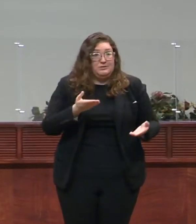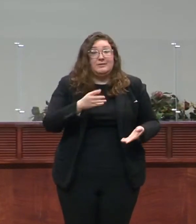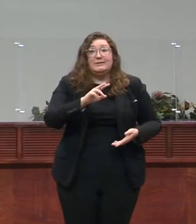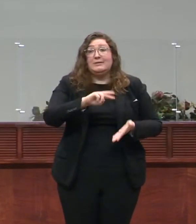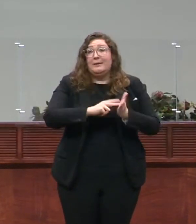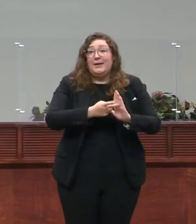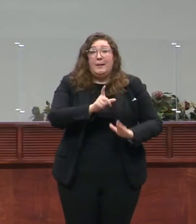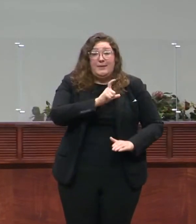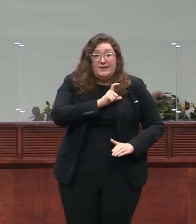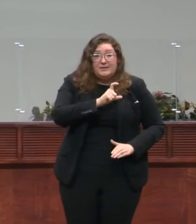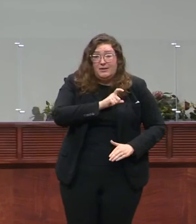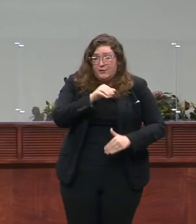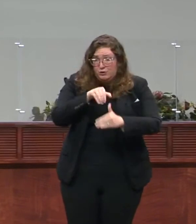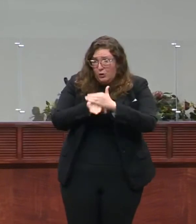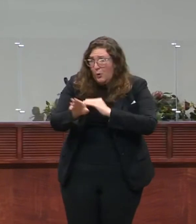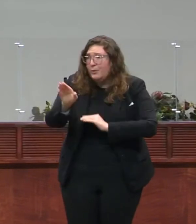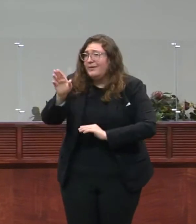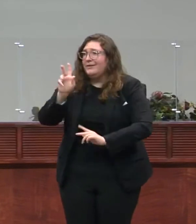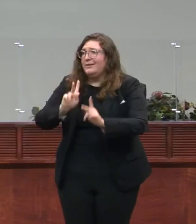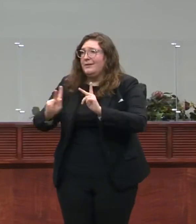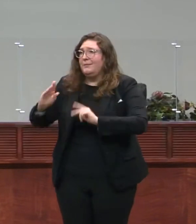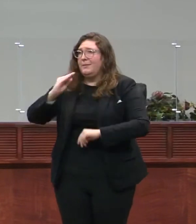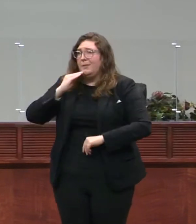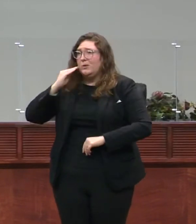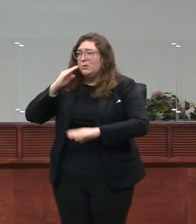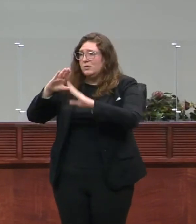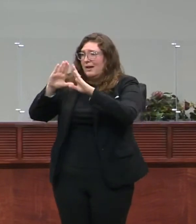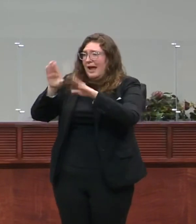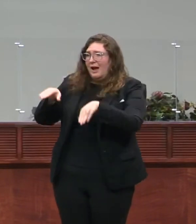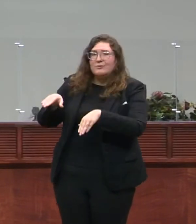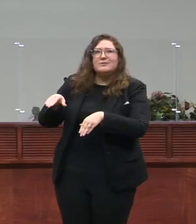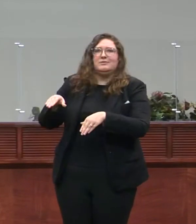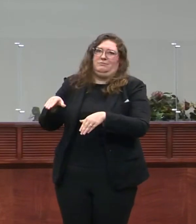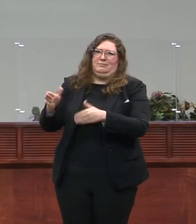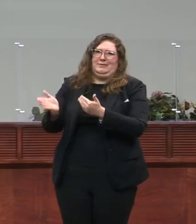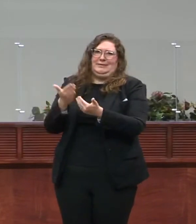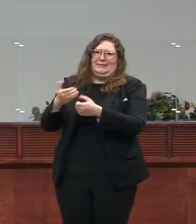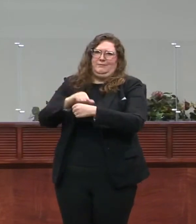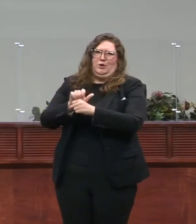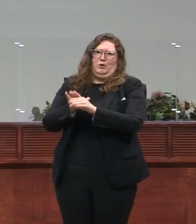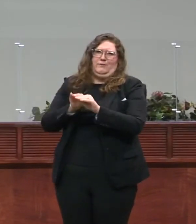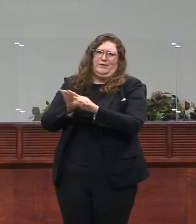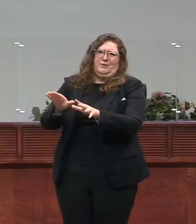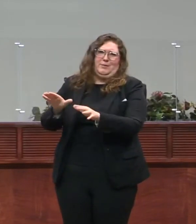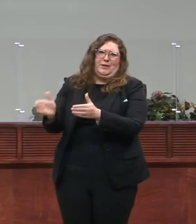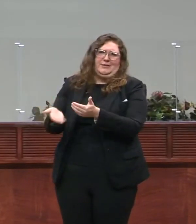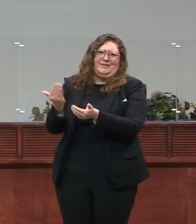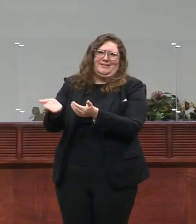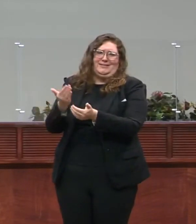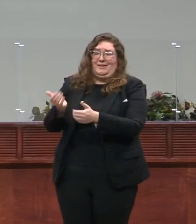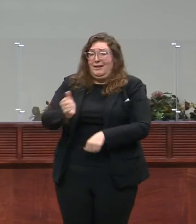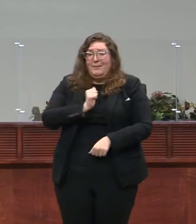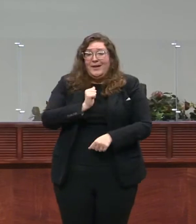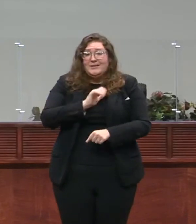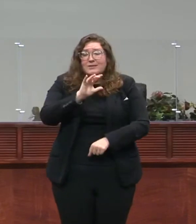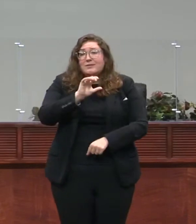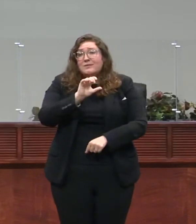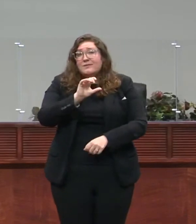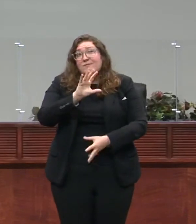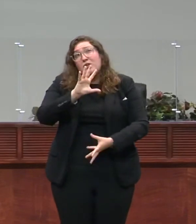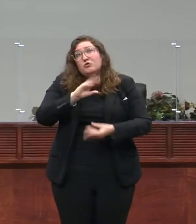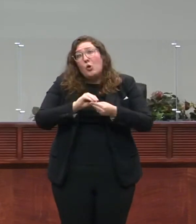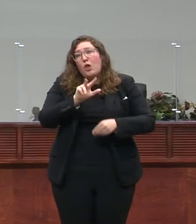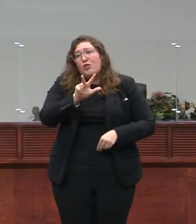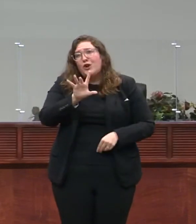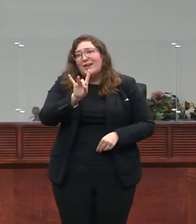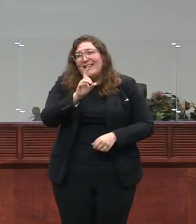and there's the potential for further spreading. So I spent 38 years in law enforcement,